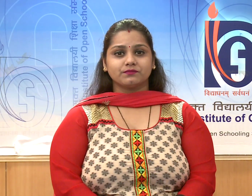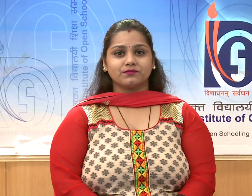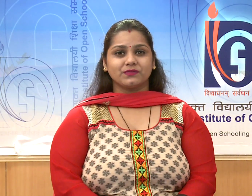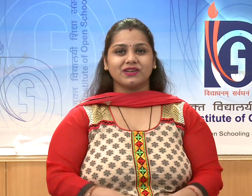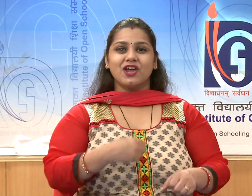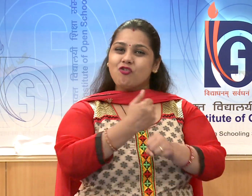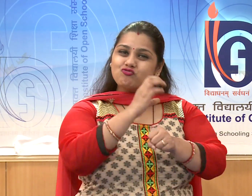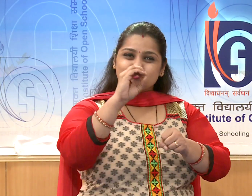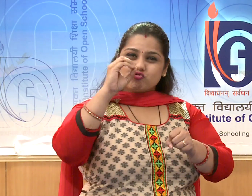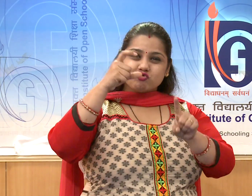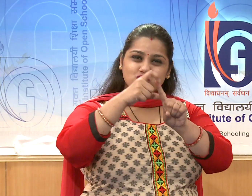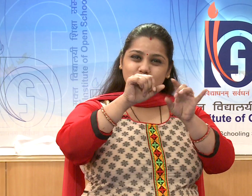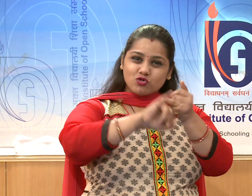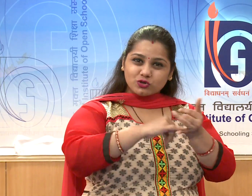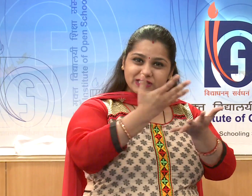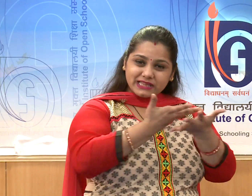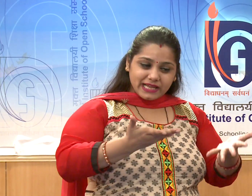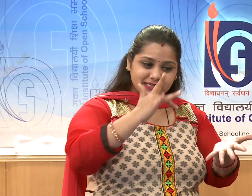from one part of the country to another,